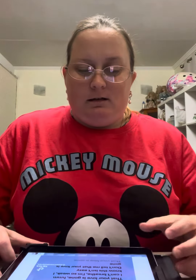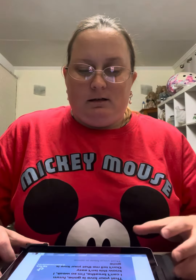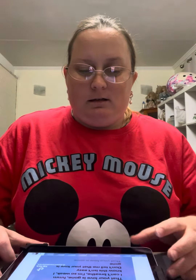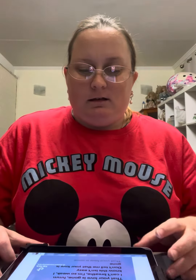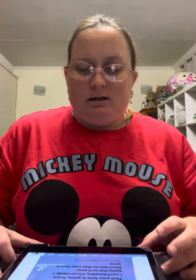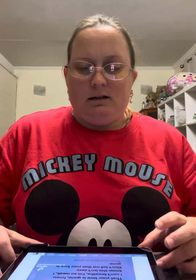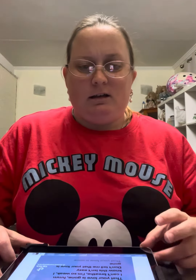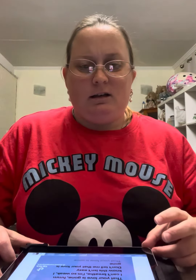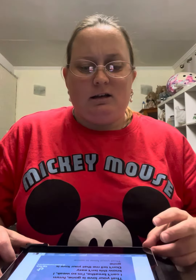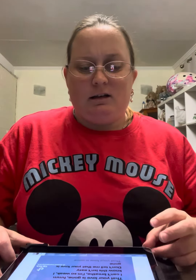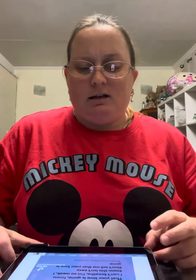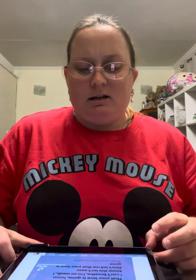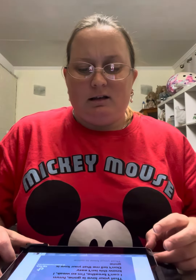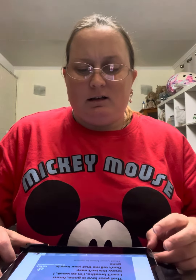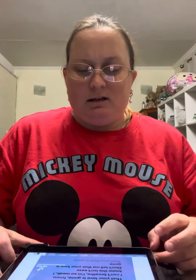it.